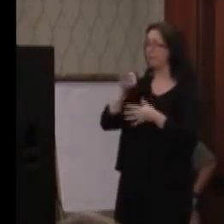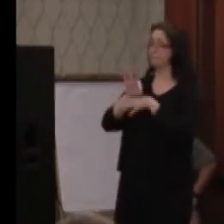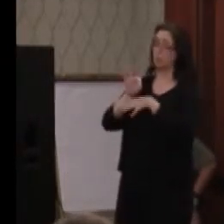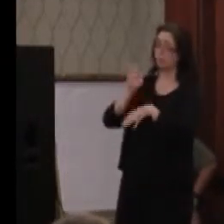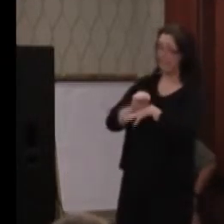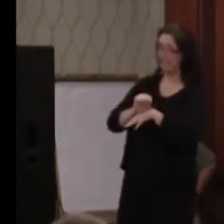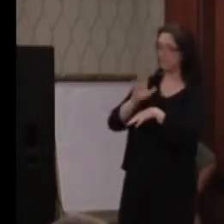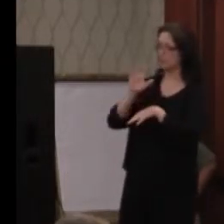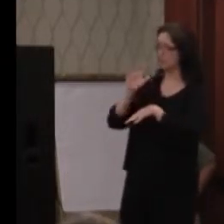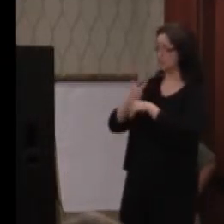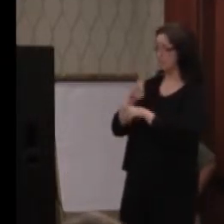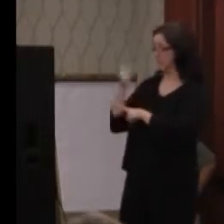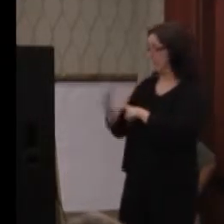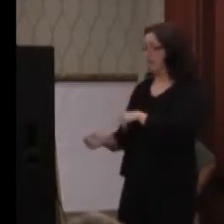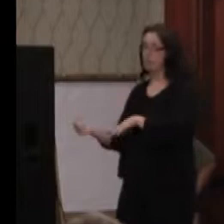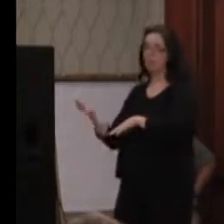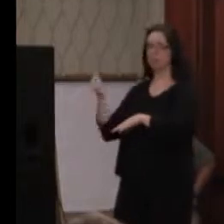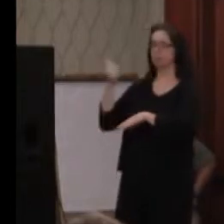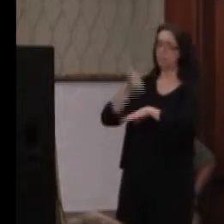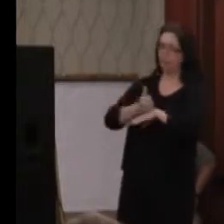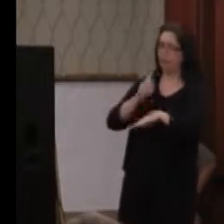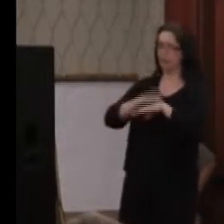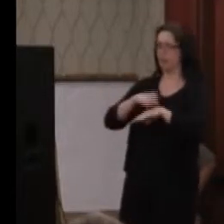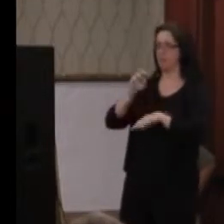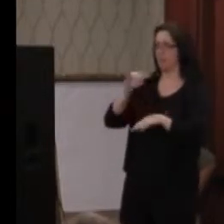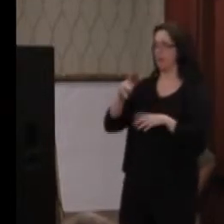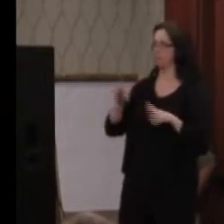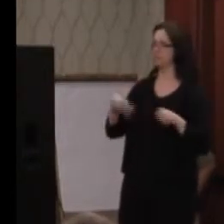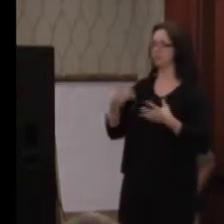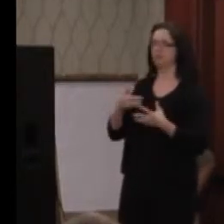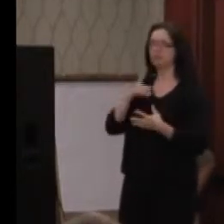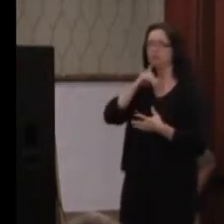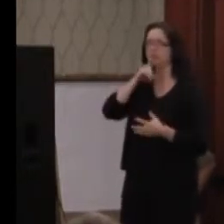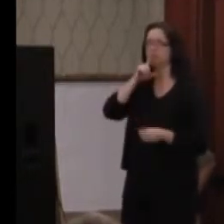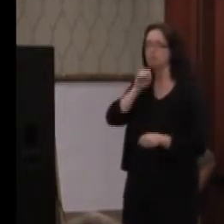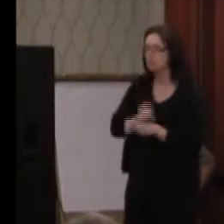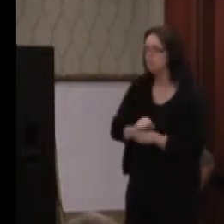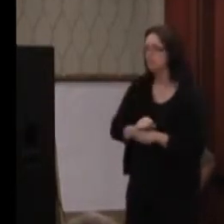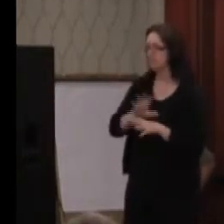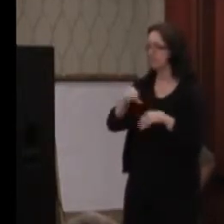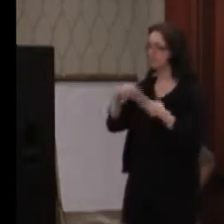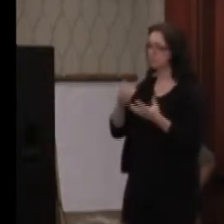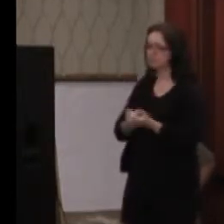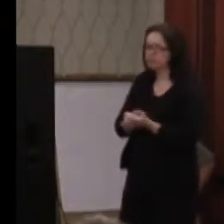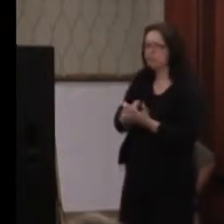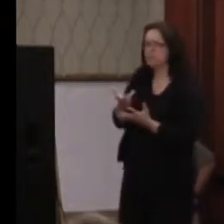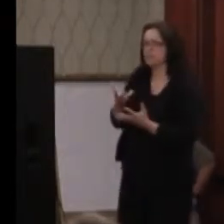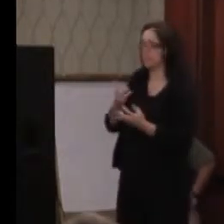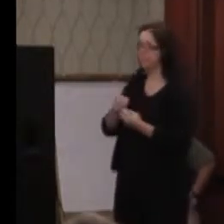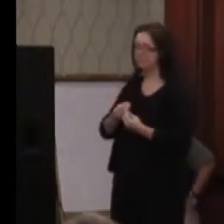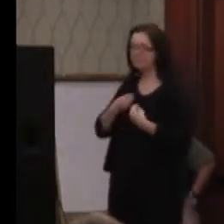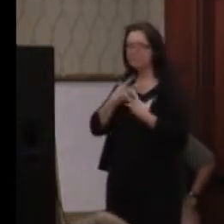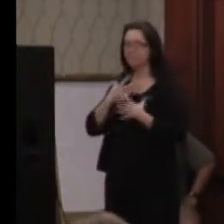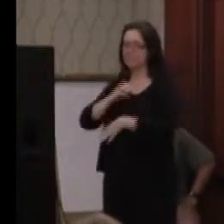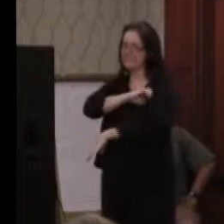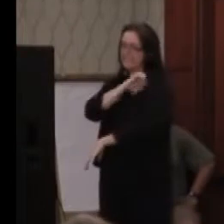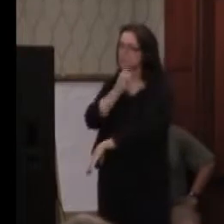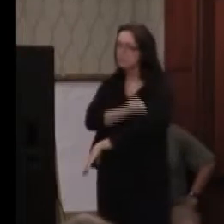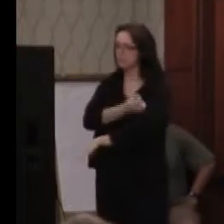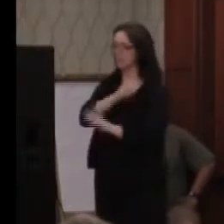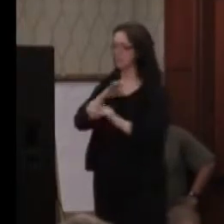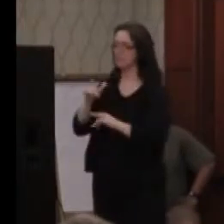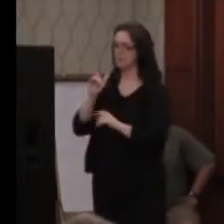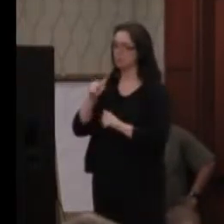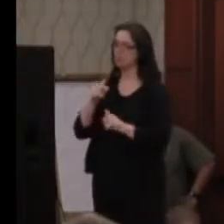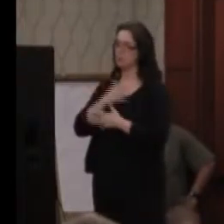the South on the map, gave it credibility, gave it richness, gave it energy, so that everybody could enjoy all of these